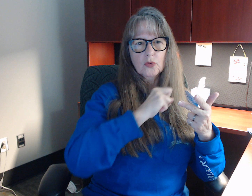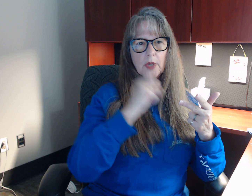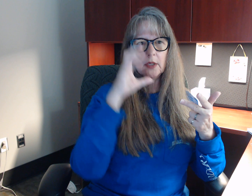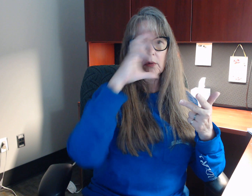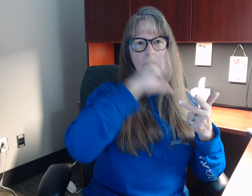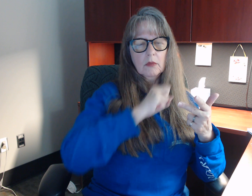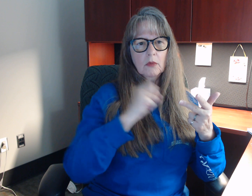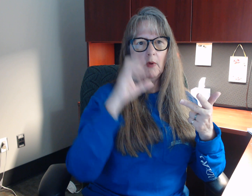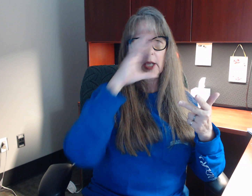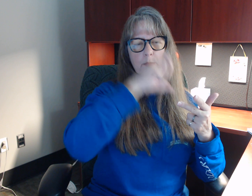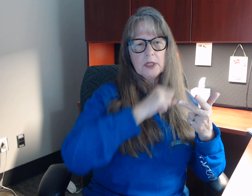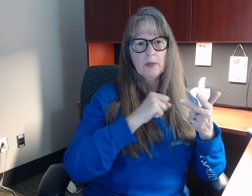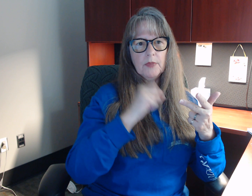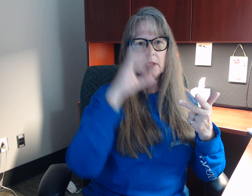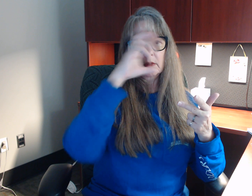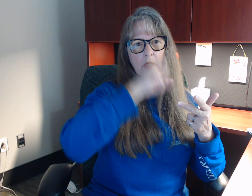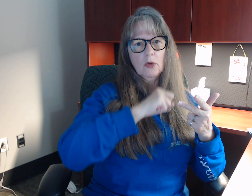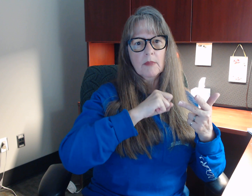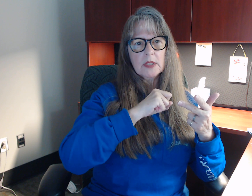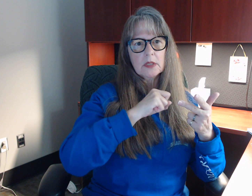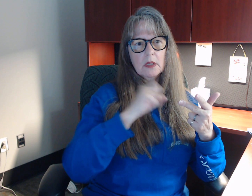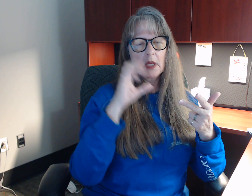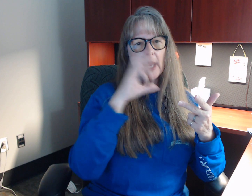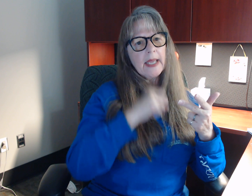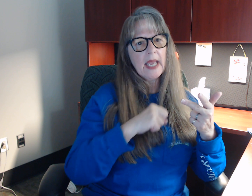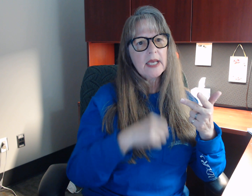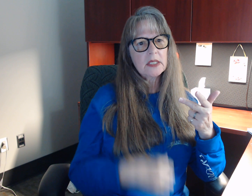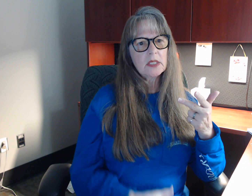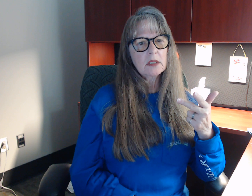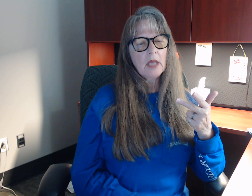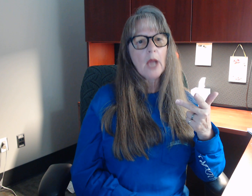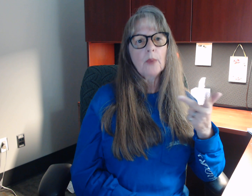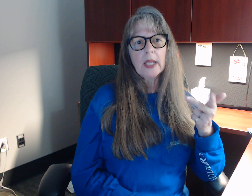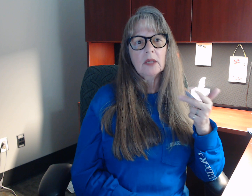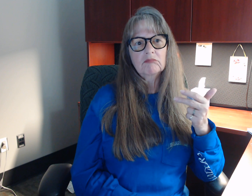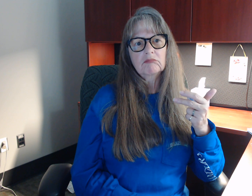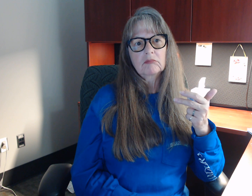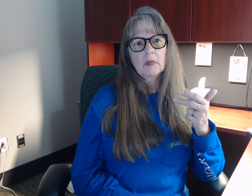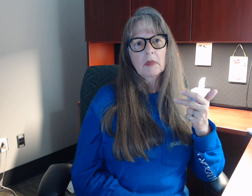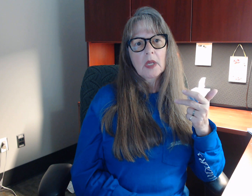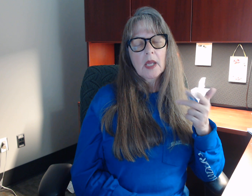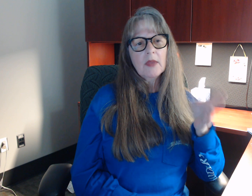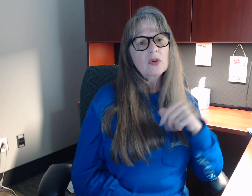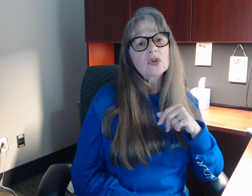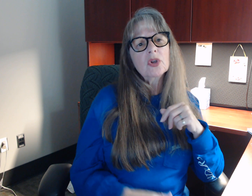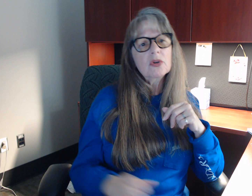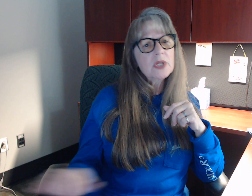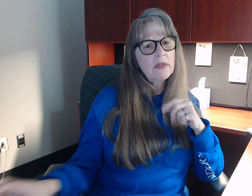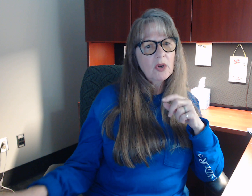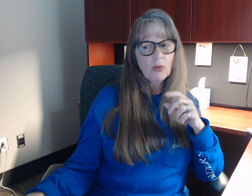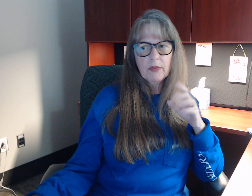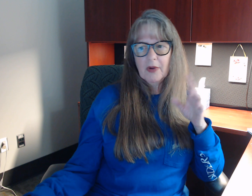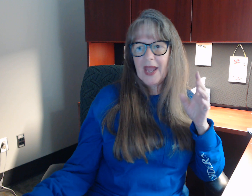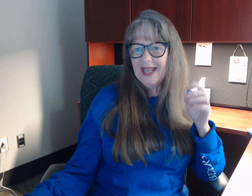to grasp at something that you miss. I guess. I reckon. They don't usually use that in the North. Okay.